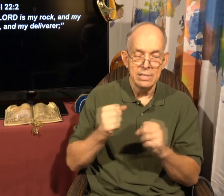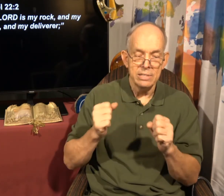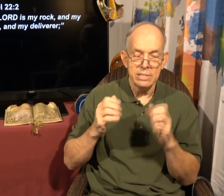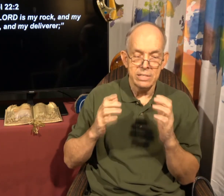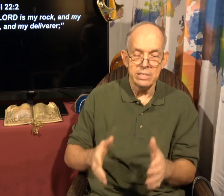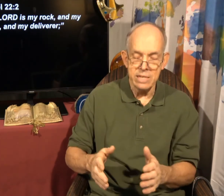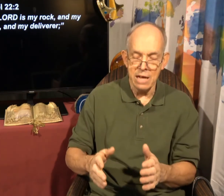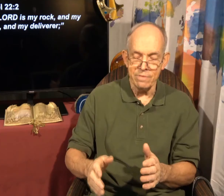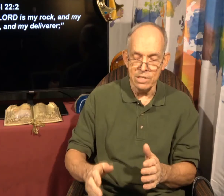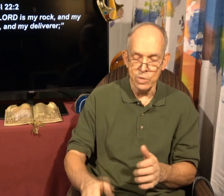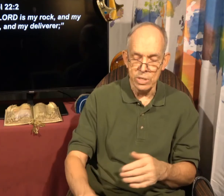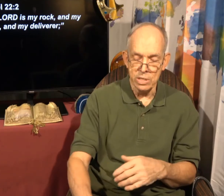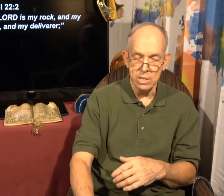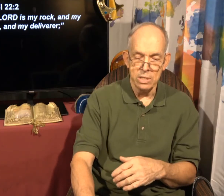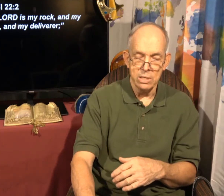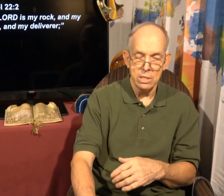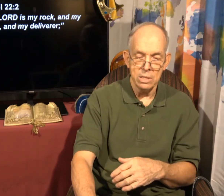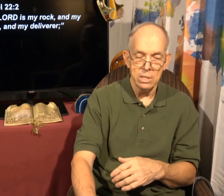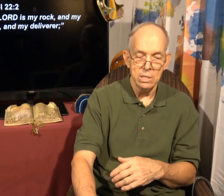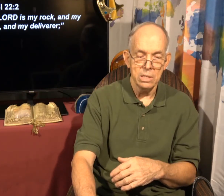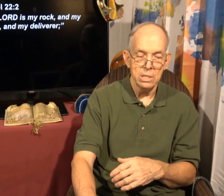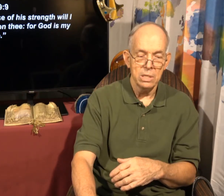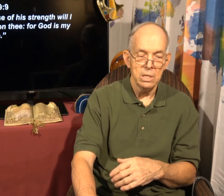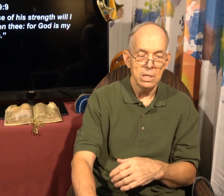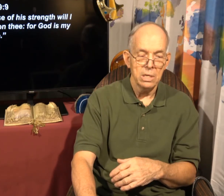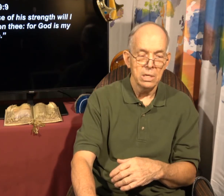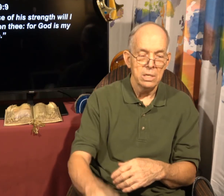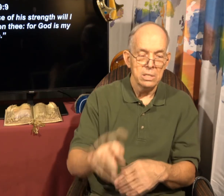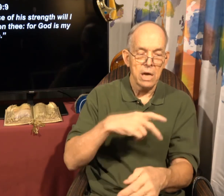my for rest and my